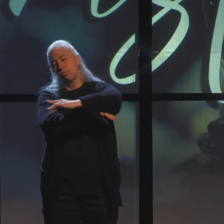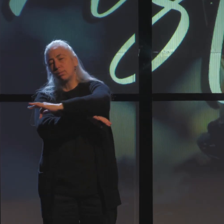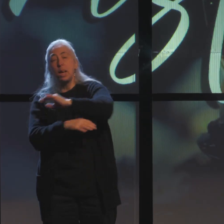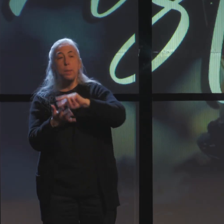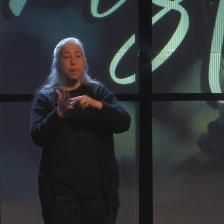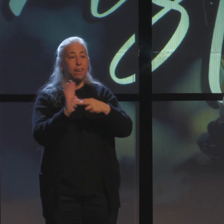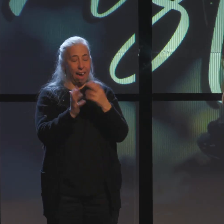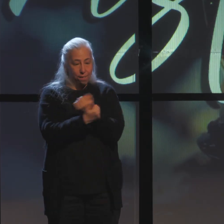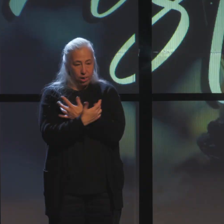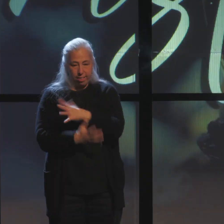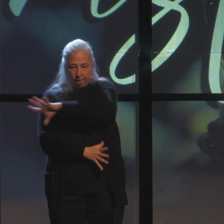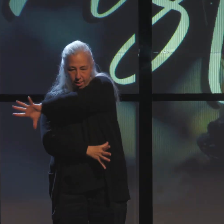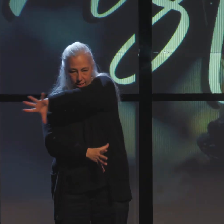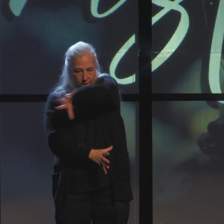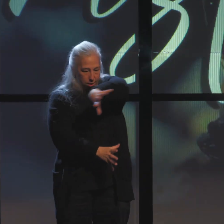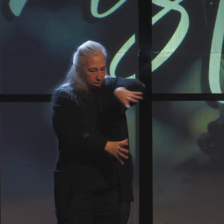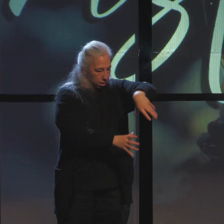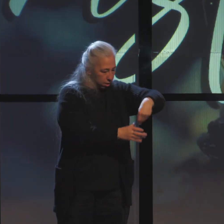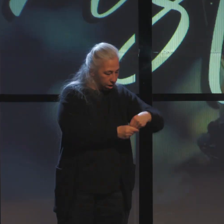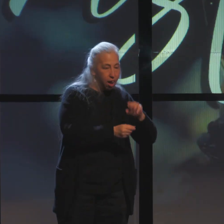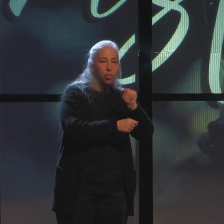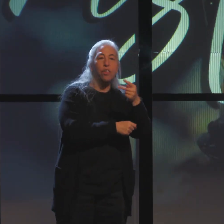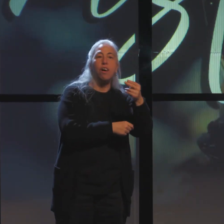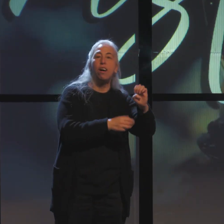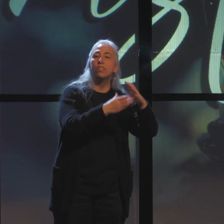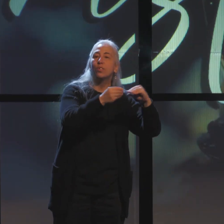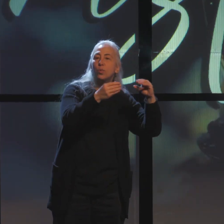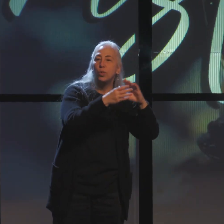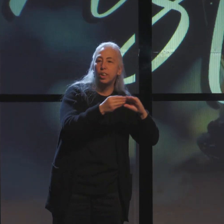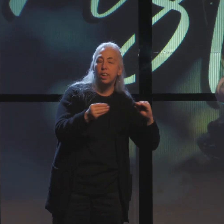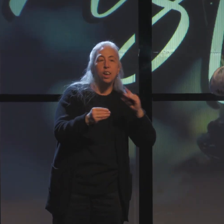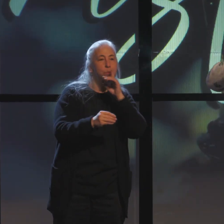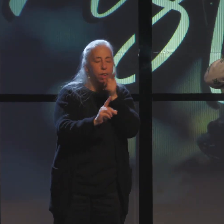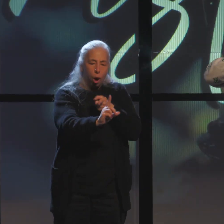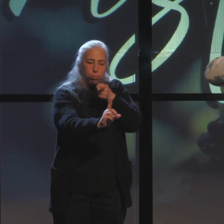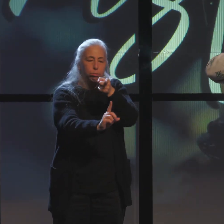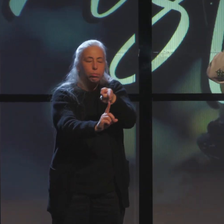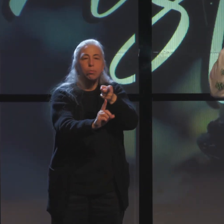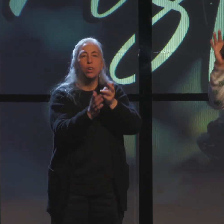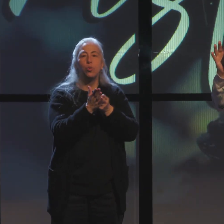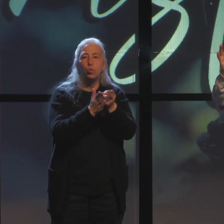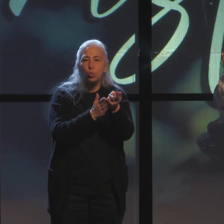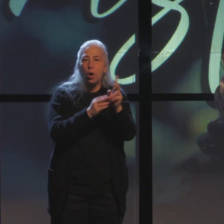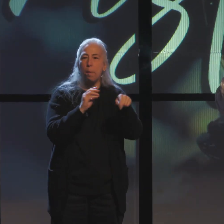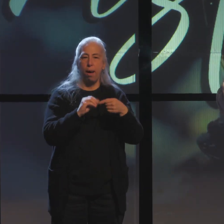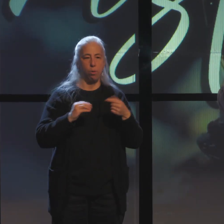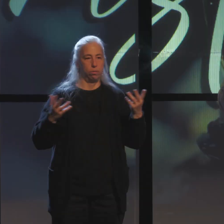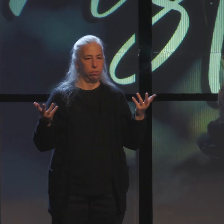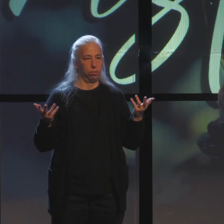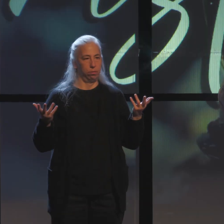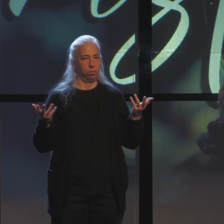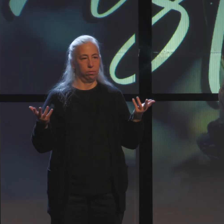everything inside of. It's a story that tells us what is ultimately true about existence.